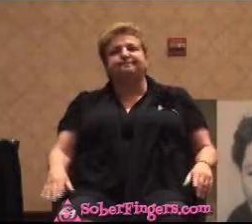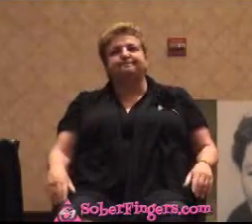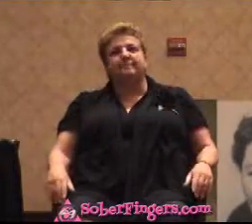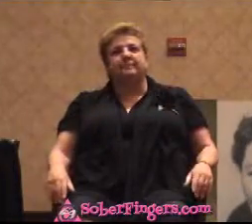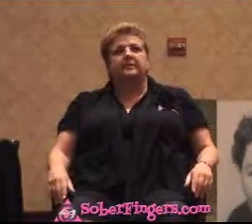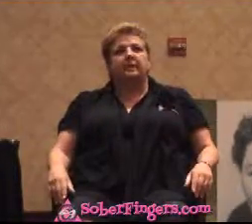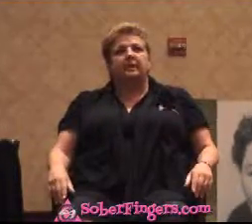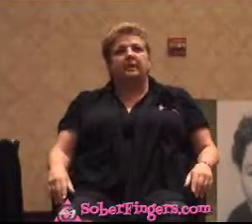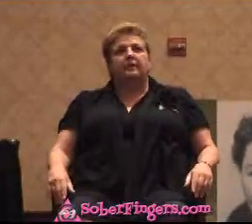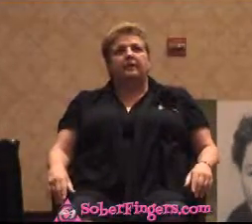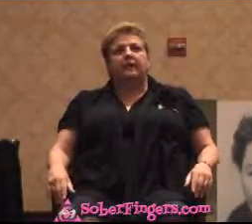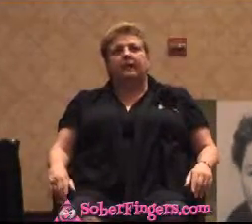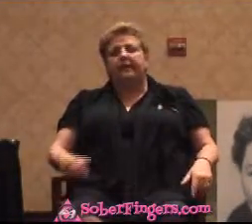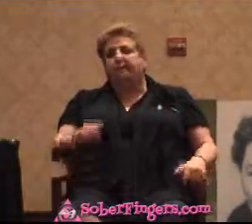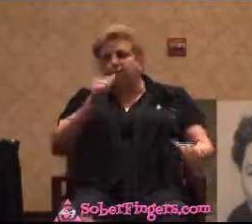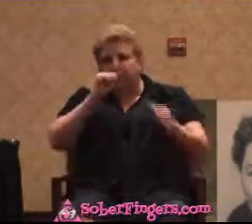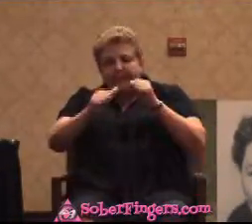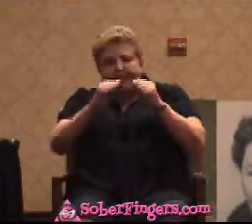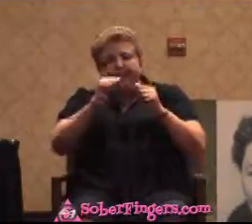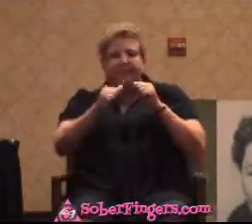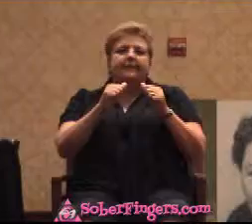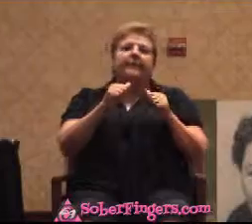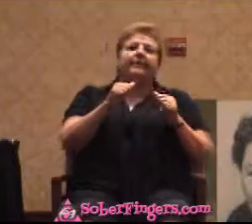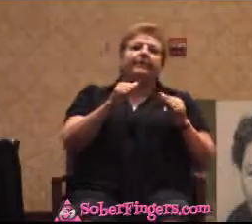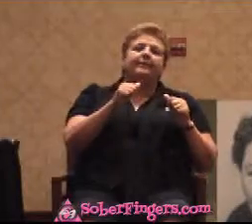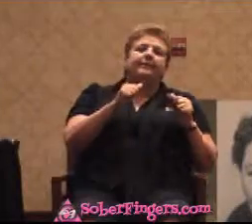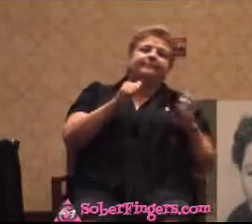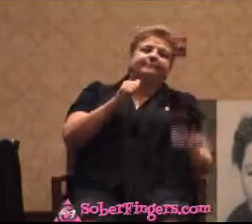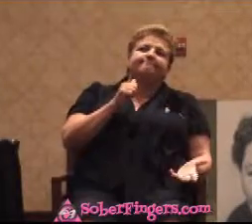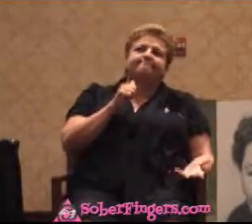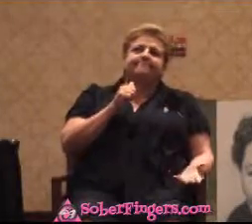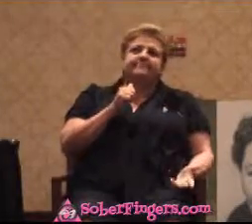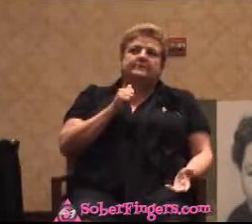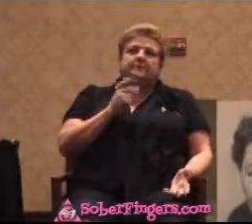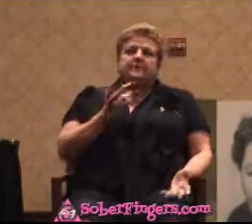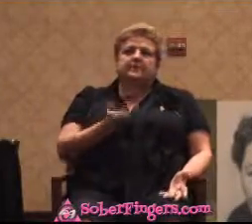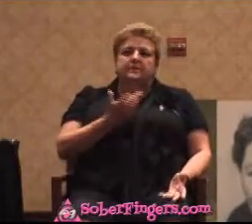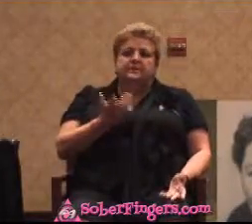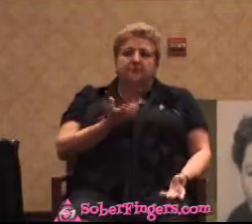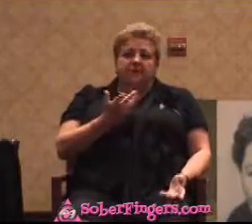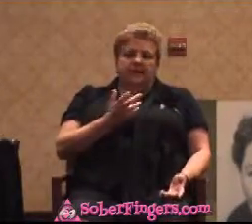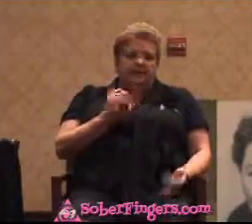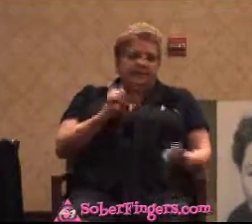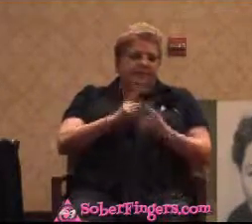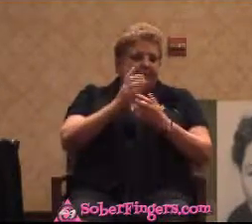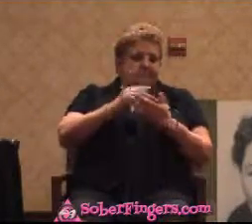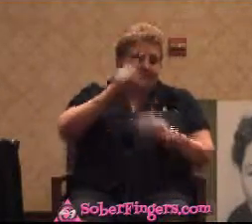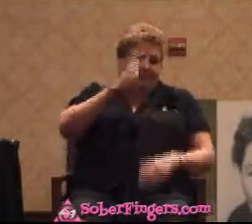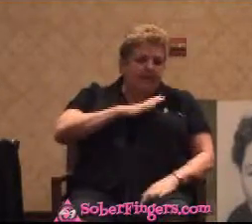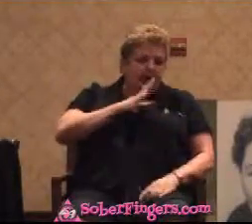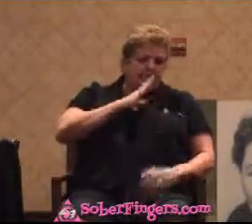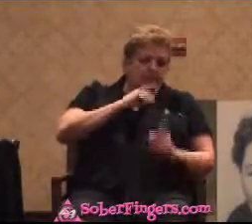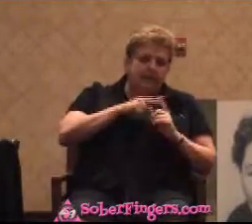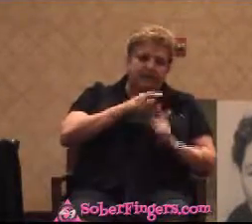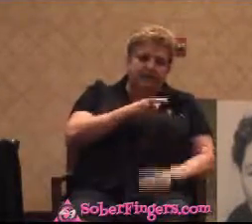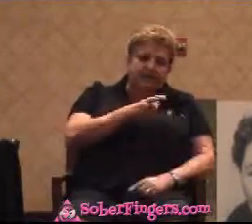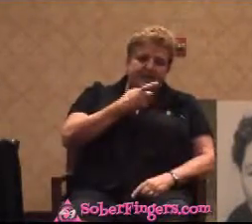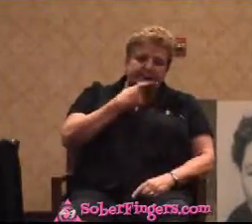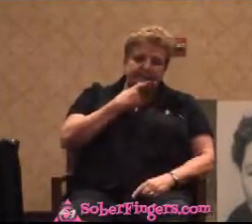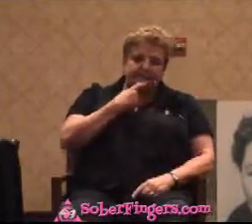I'm up at the bar drinking, and I go up to, I met some guy, and I'm talking to him, and he asked me if I wanted to go